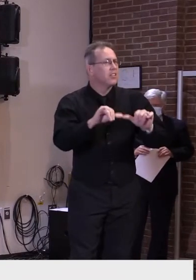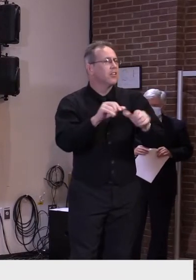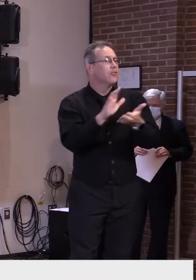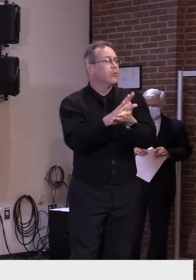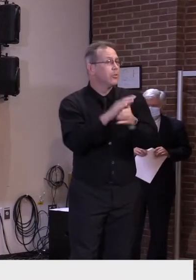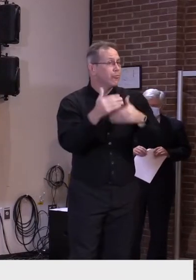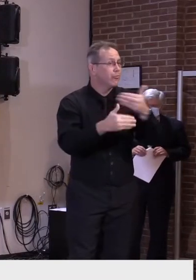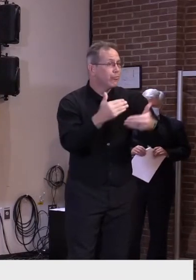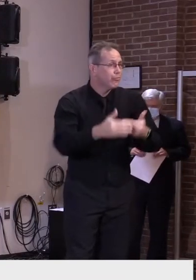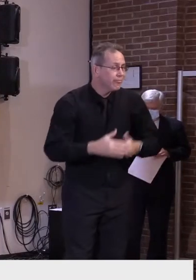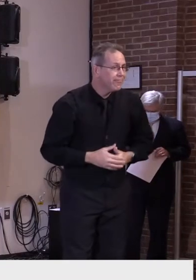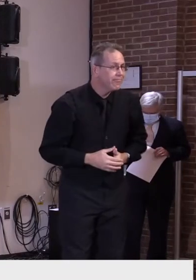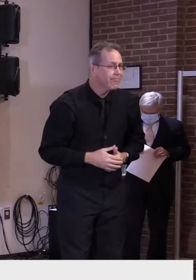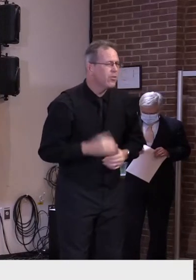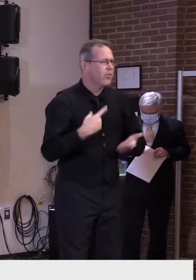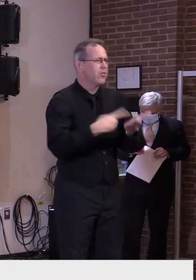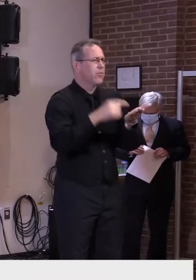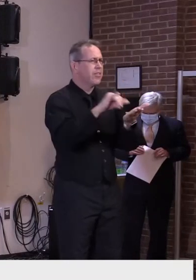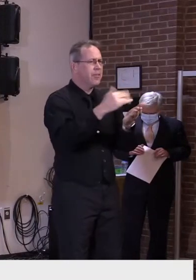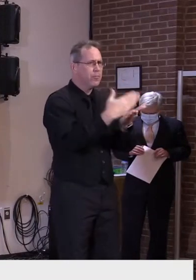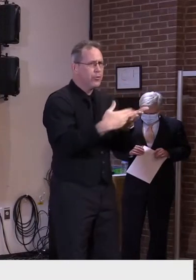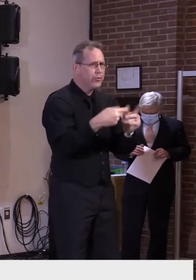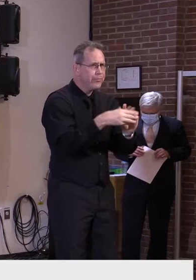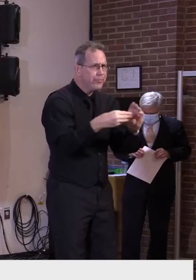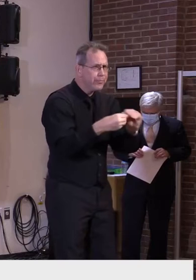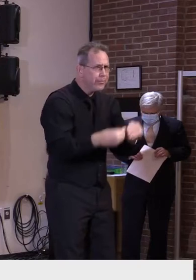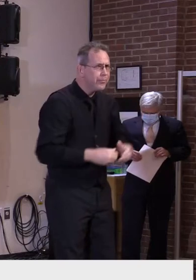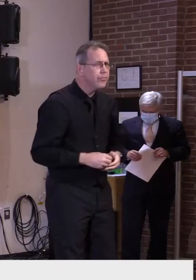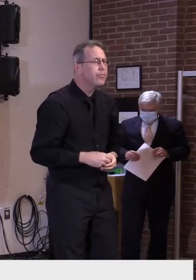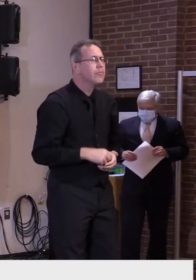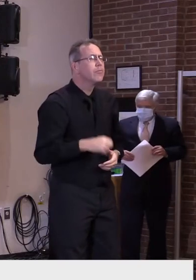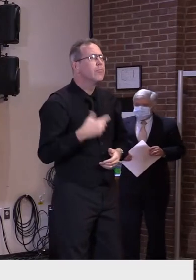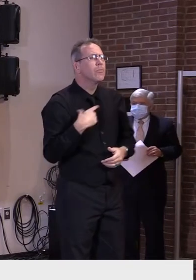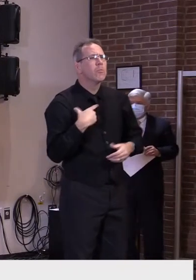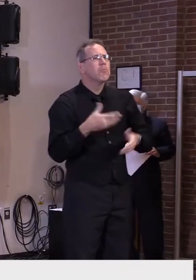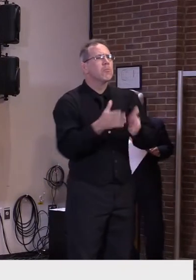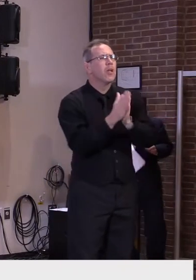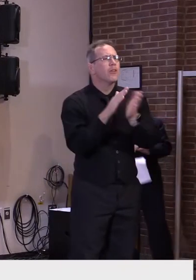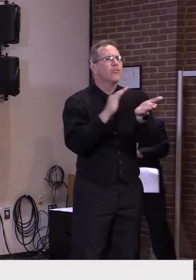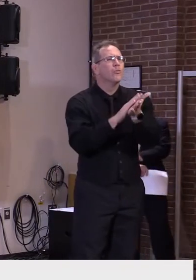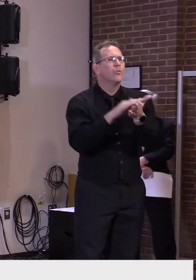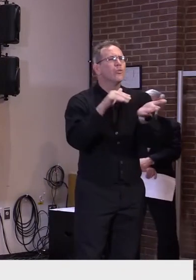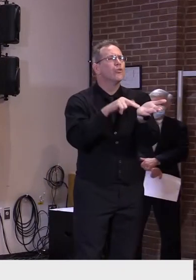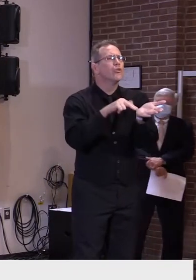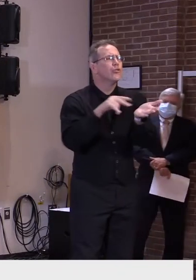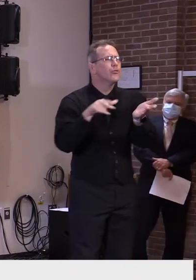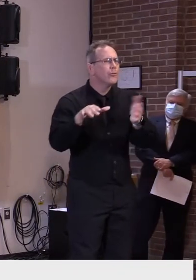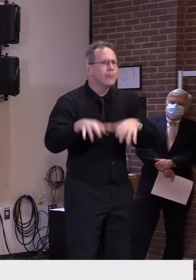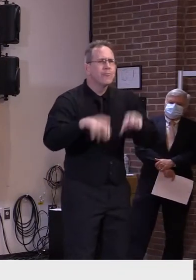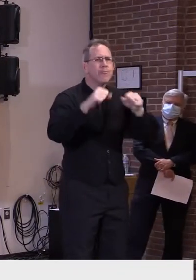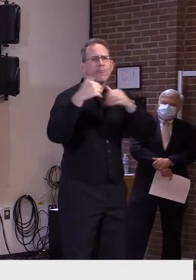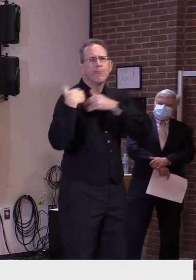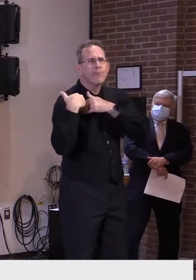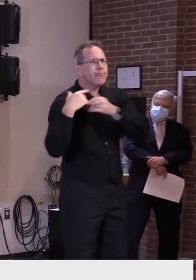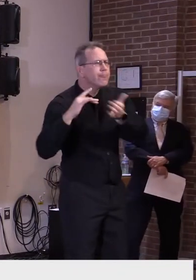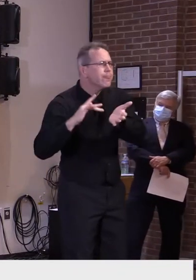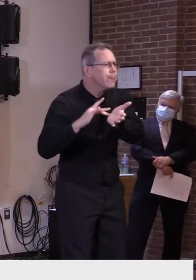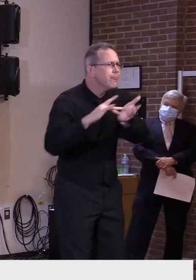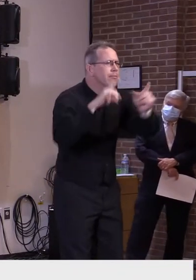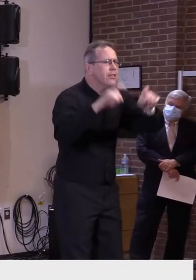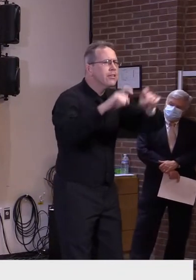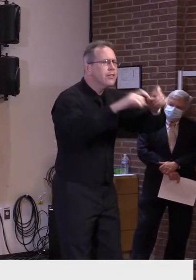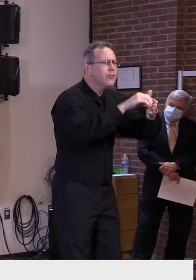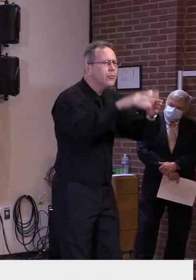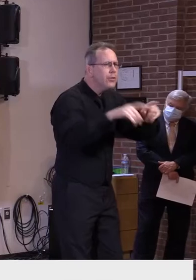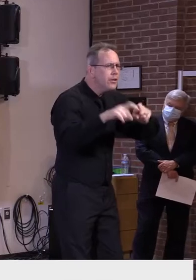so school staff, like school nurses, can have access to testing at the point of need and in real time. We